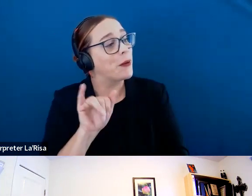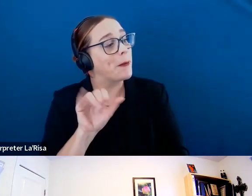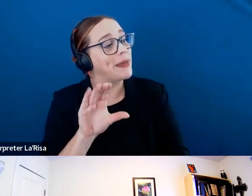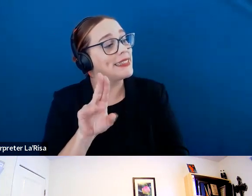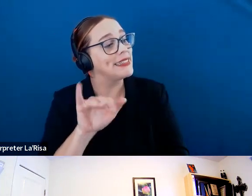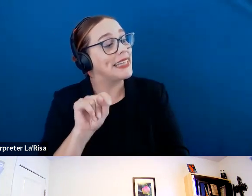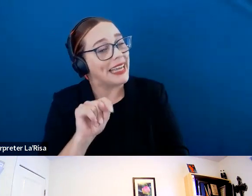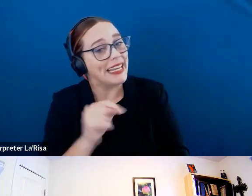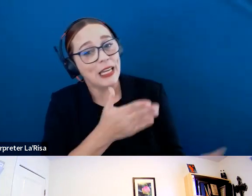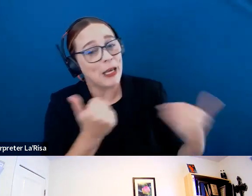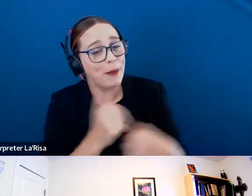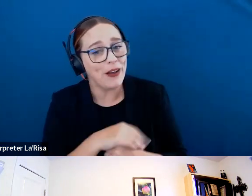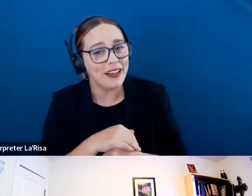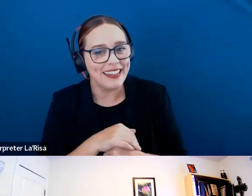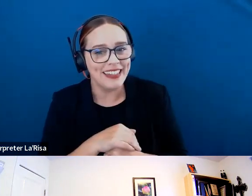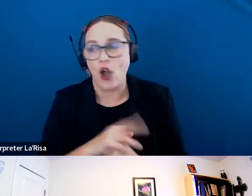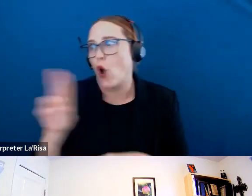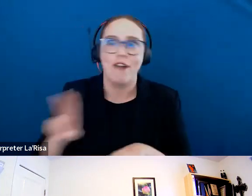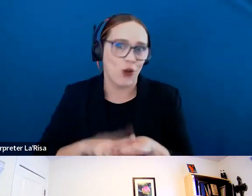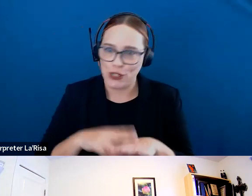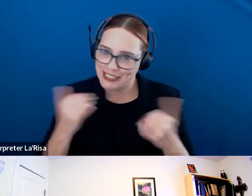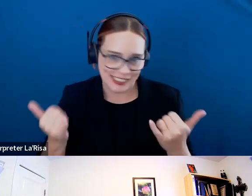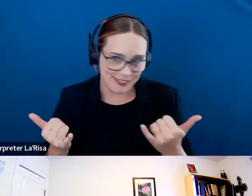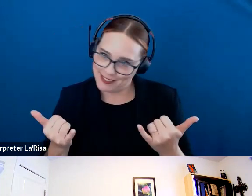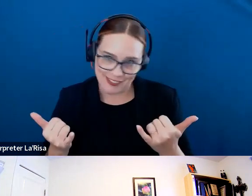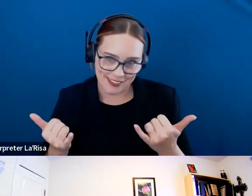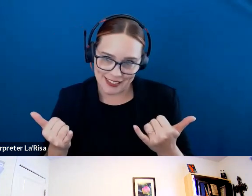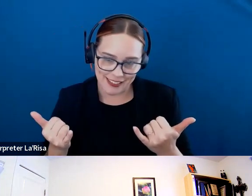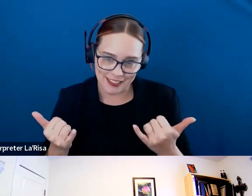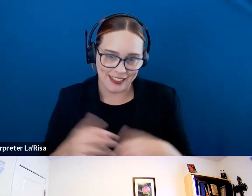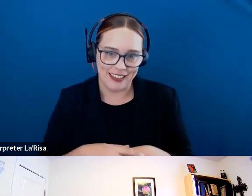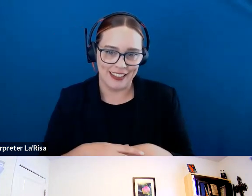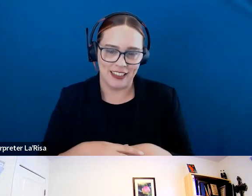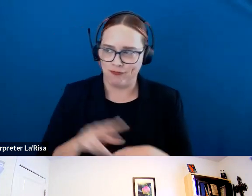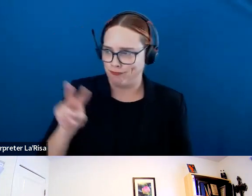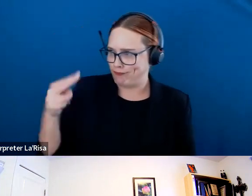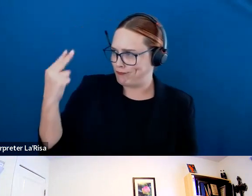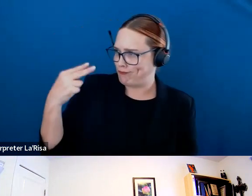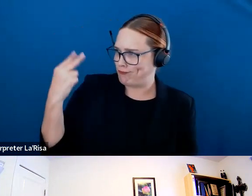Come here. Of course, he doesn't want to come now. He's like staring at me like, you told me not